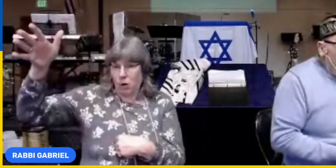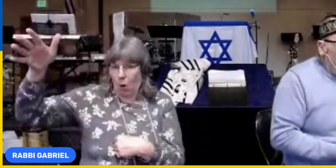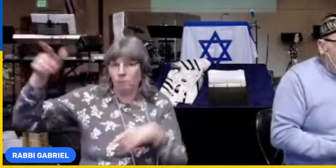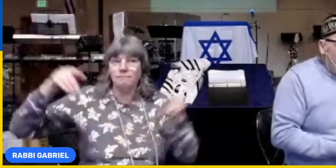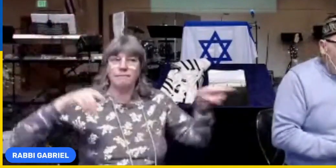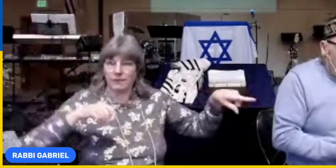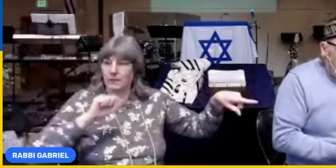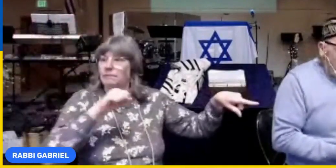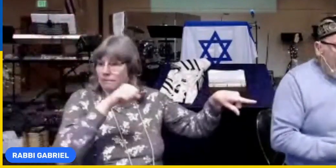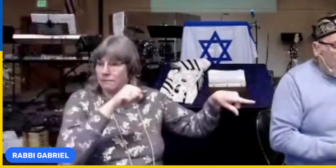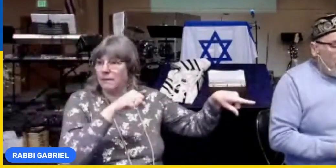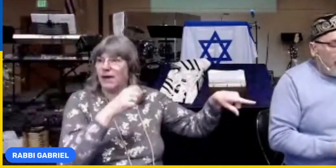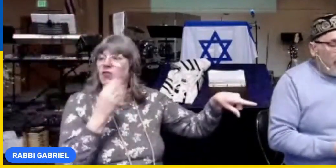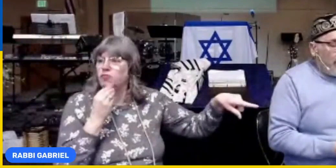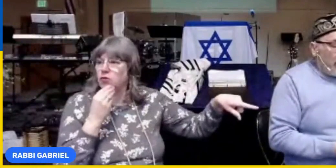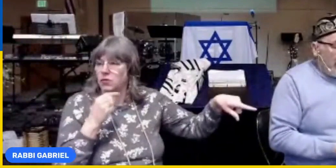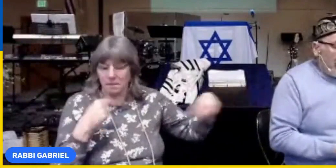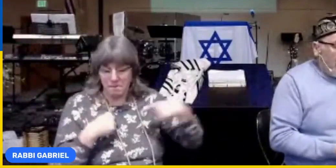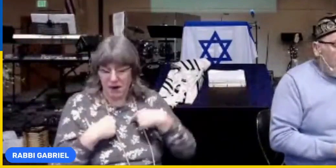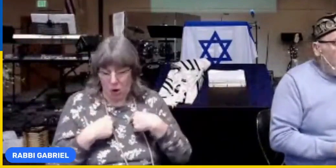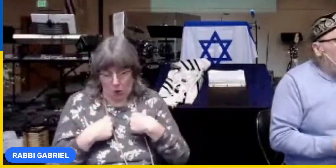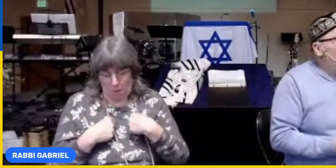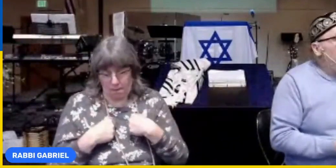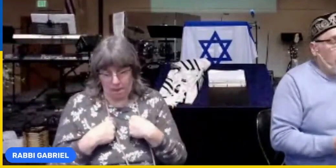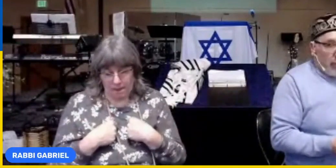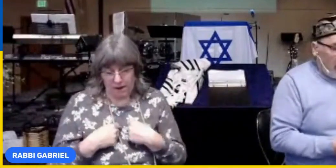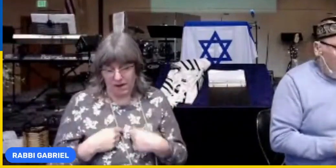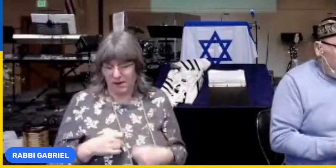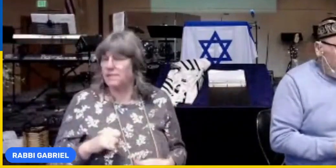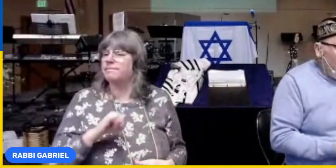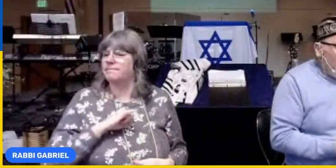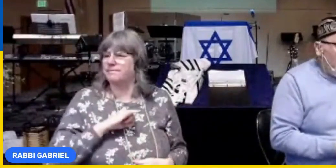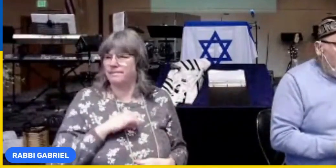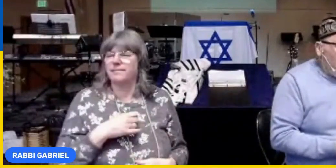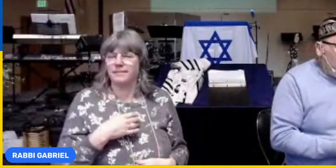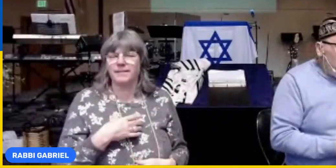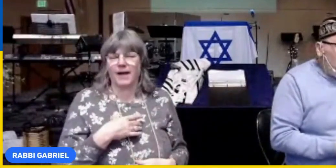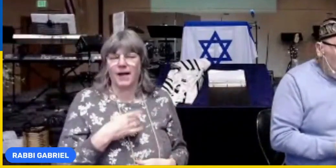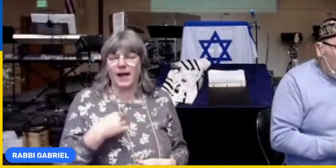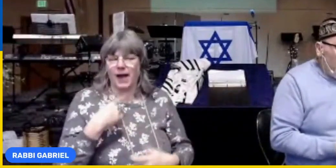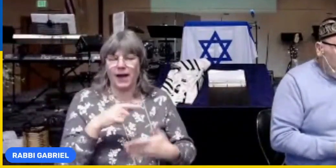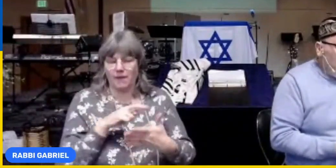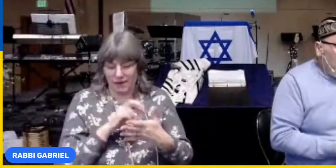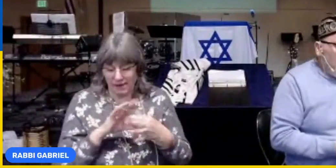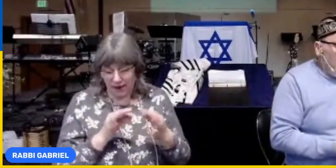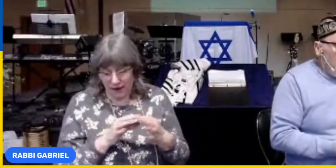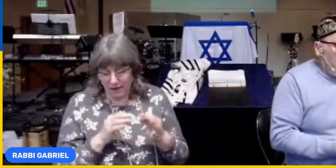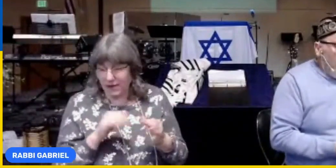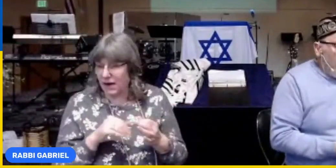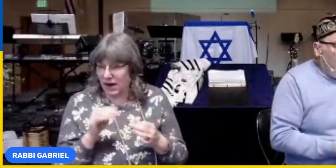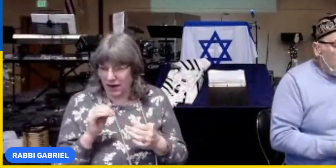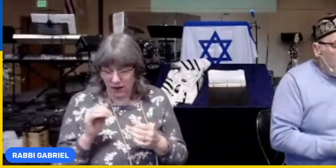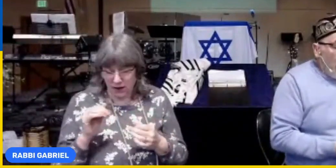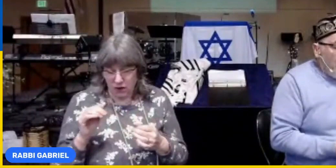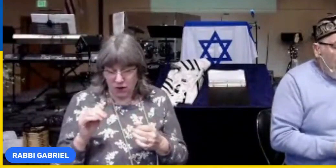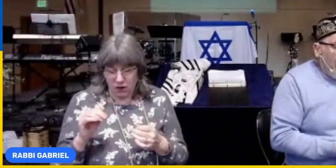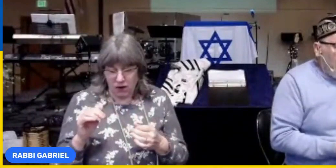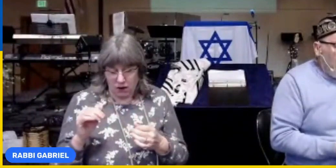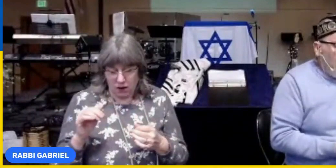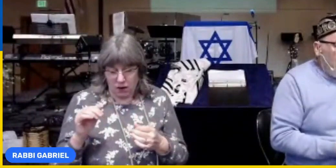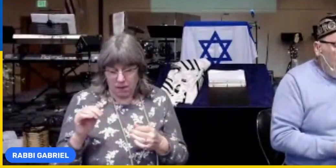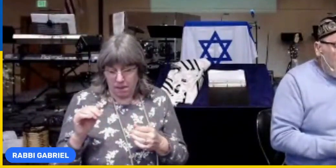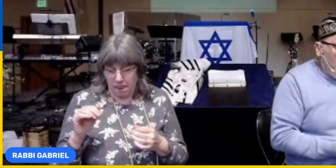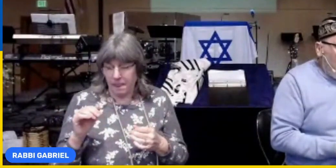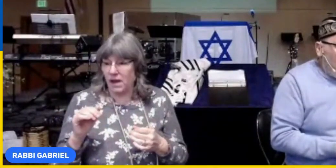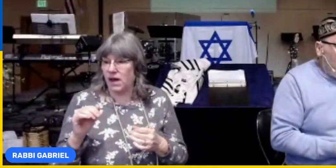So I like how Daniel Lancaster puts it in this week's Torah Club. He tells a story by